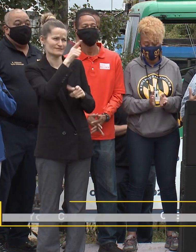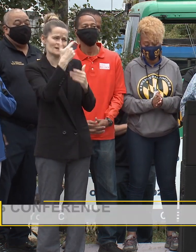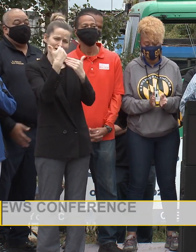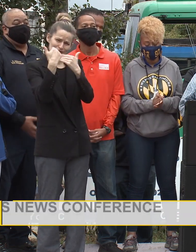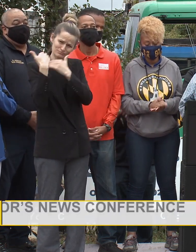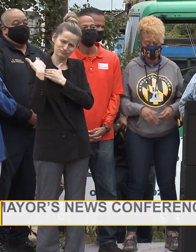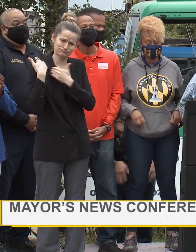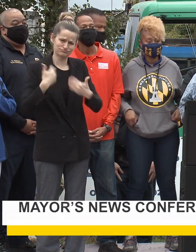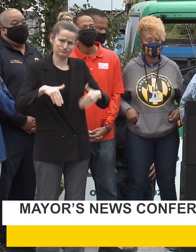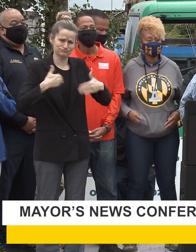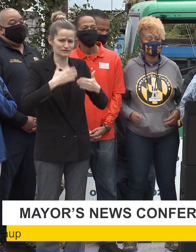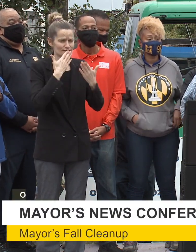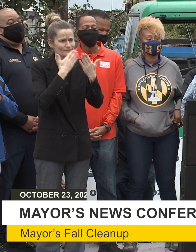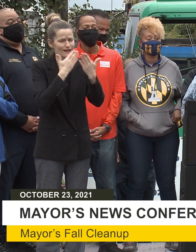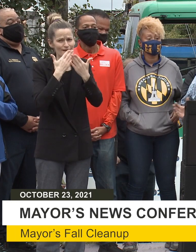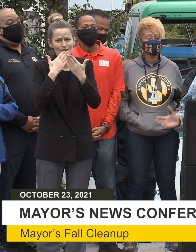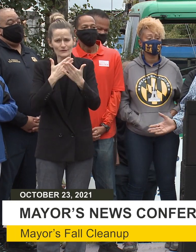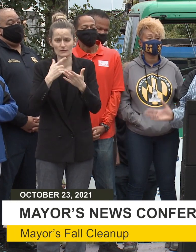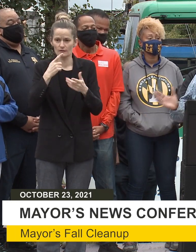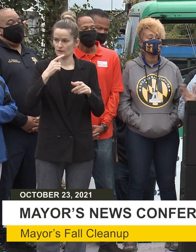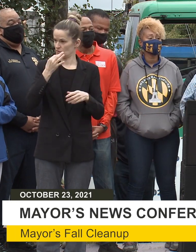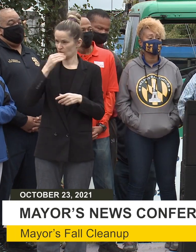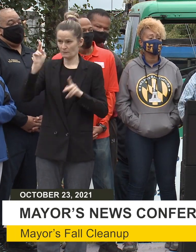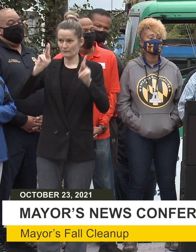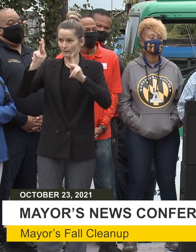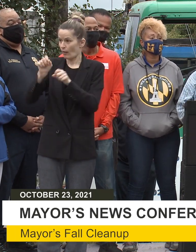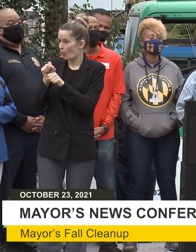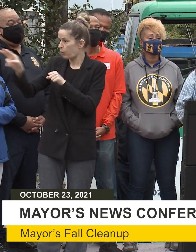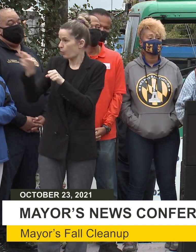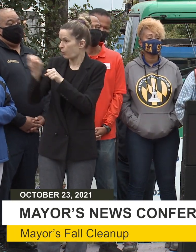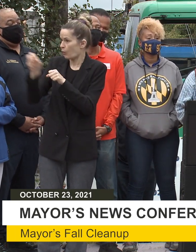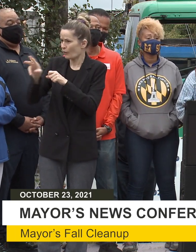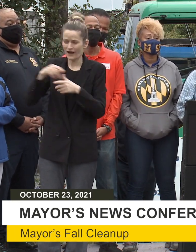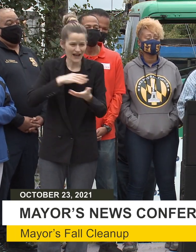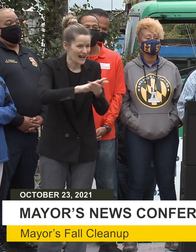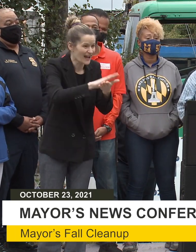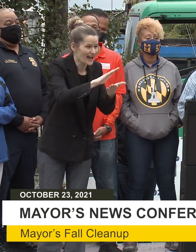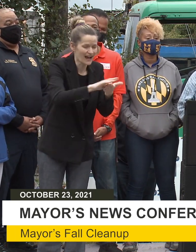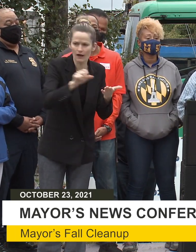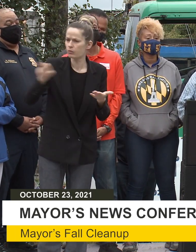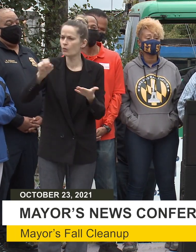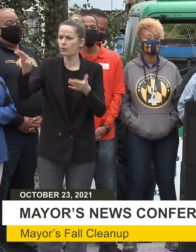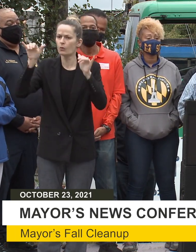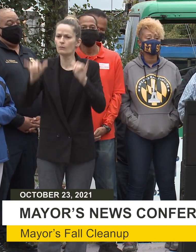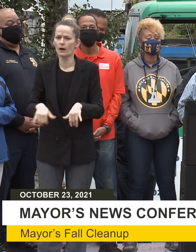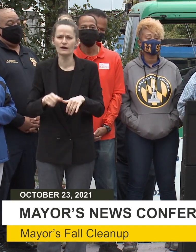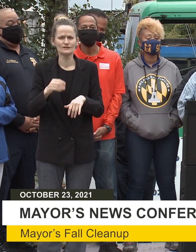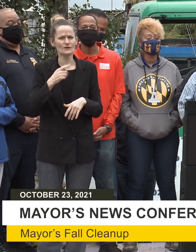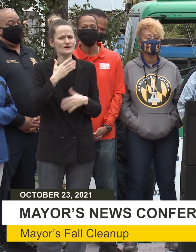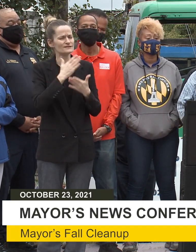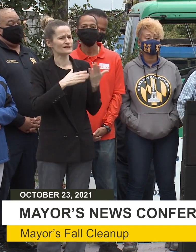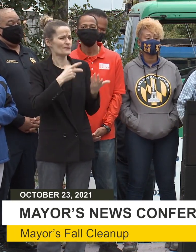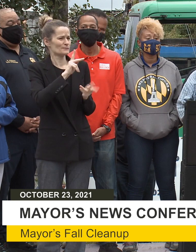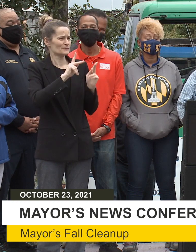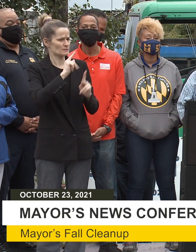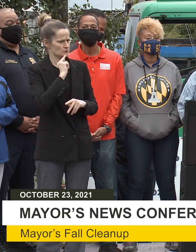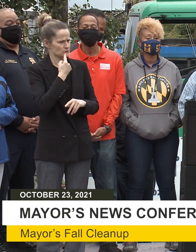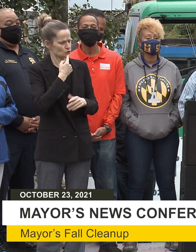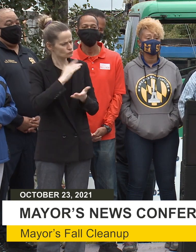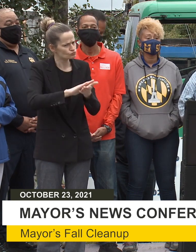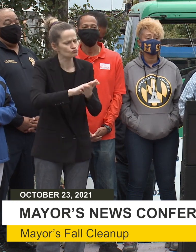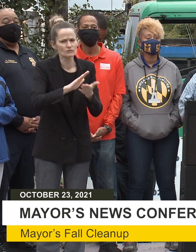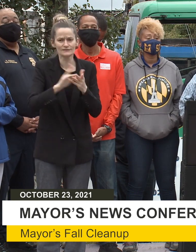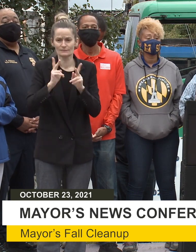as you clean up some areas in our community, we have people who come and dump it. Some of it is intentionally, and some of it is just neighbors who are just